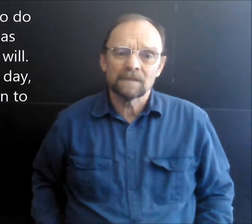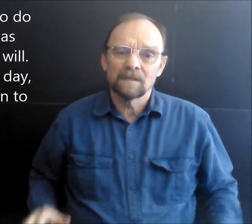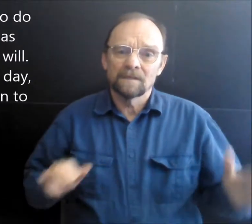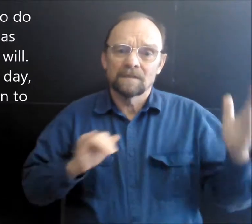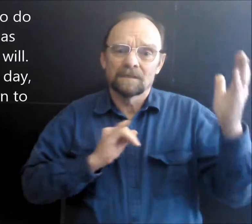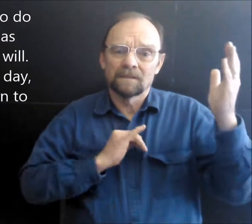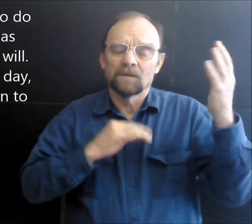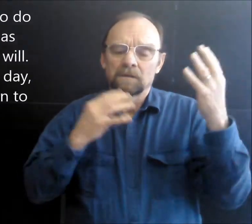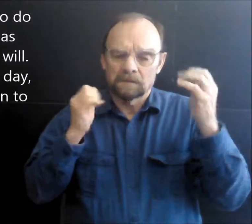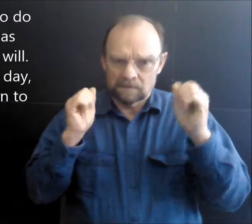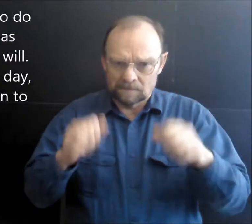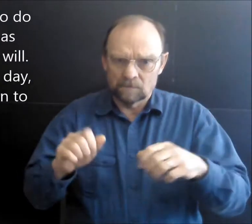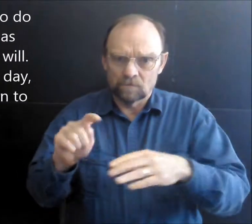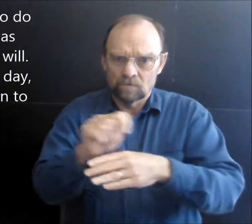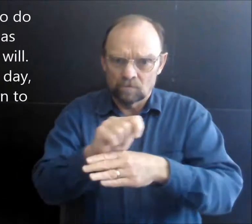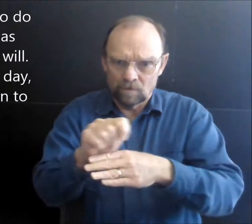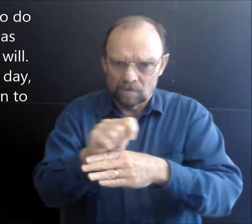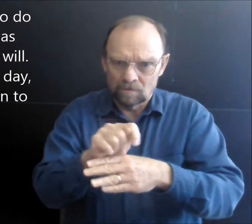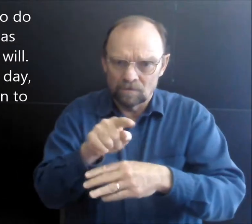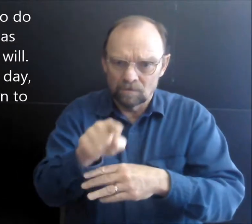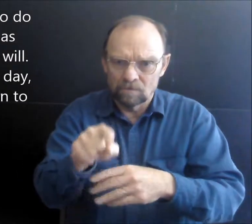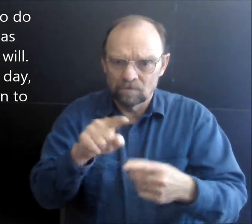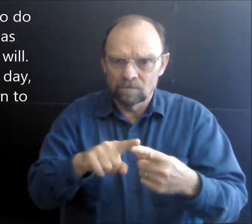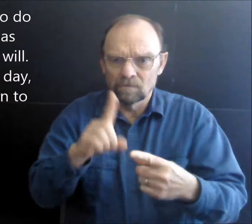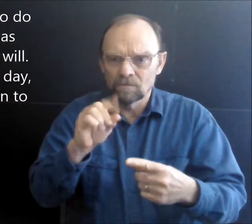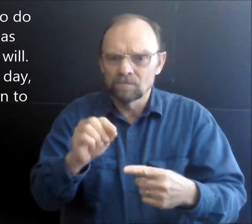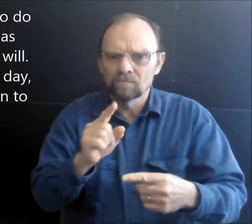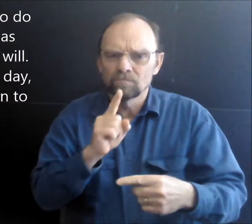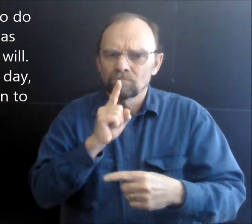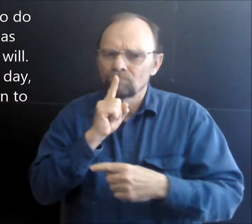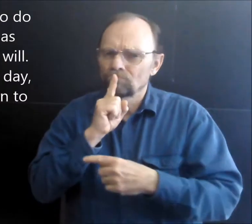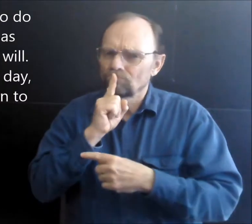difficult your day, the more I learn to help you.